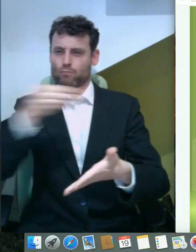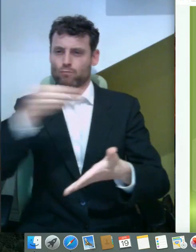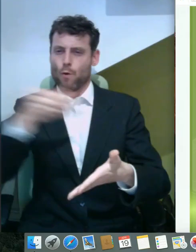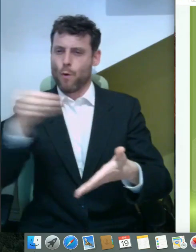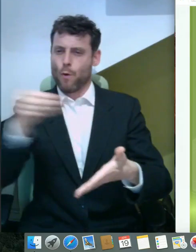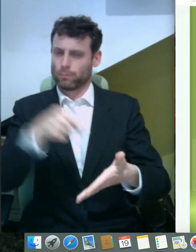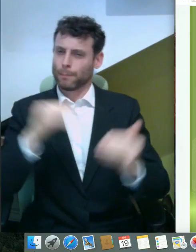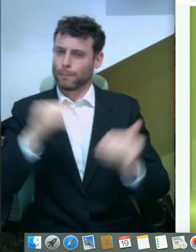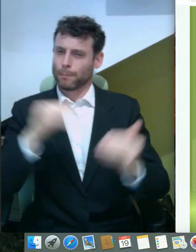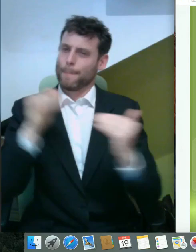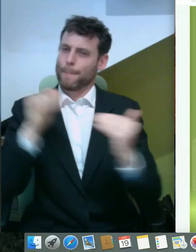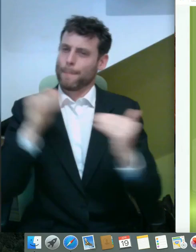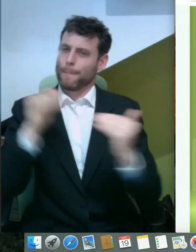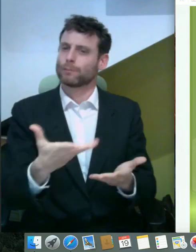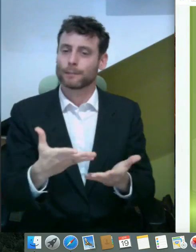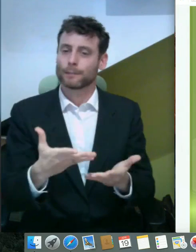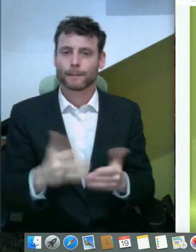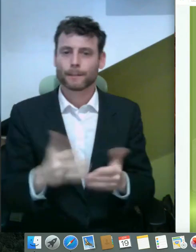of the interpreter.